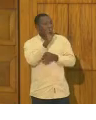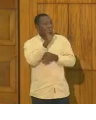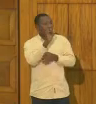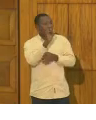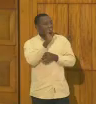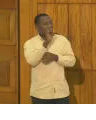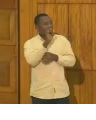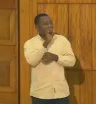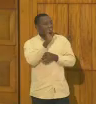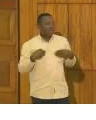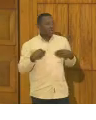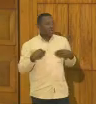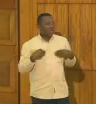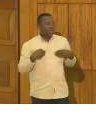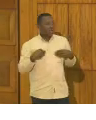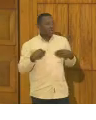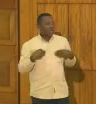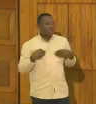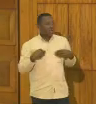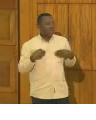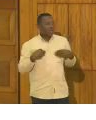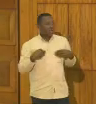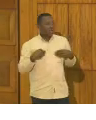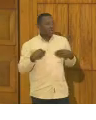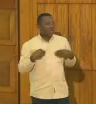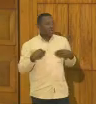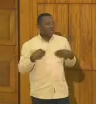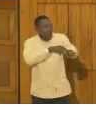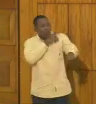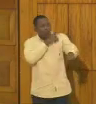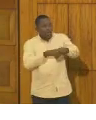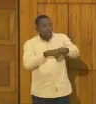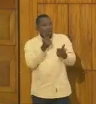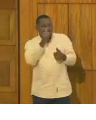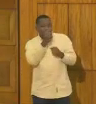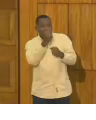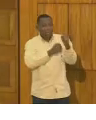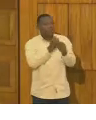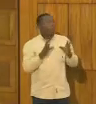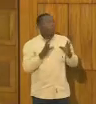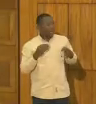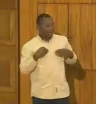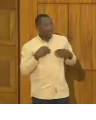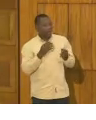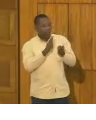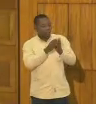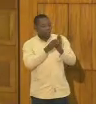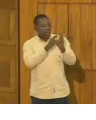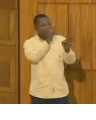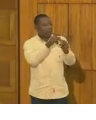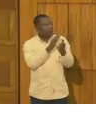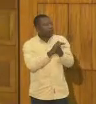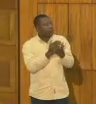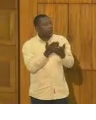with longer years of protection, 10 years particularly, were mostly accepted by the participants. Side